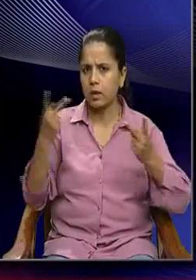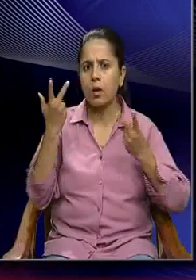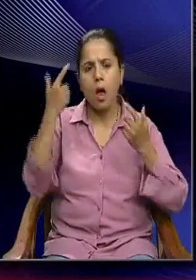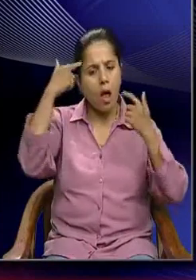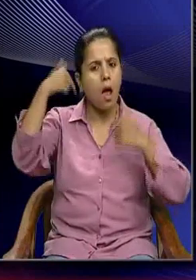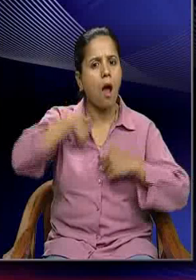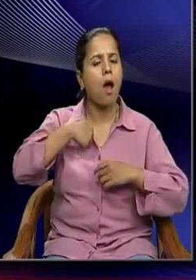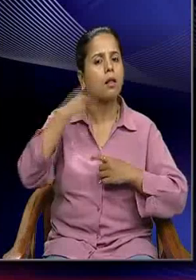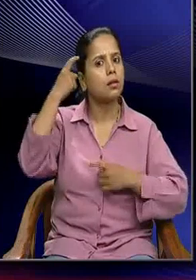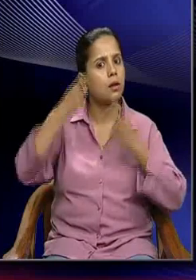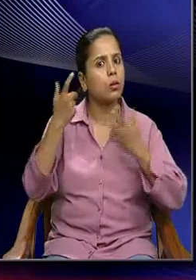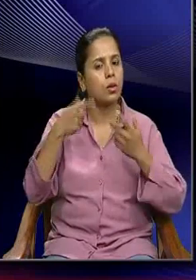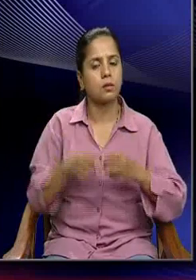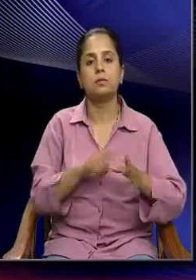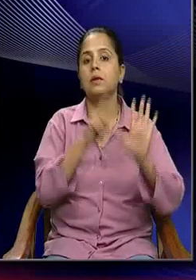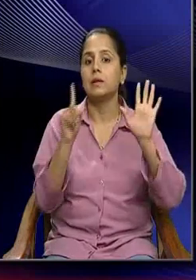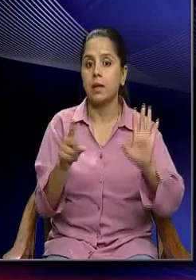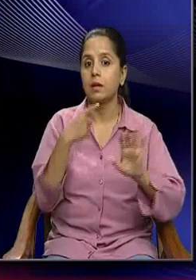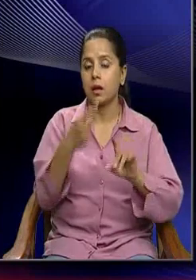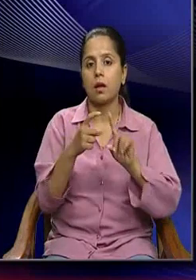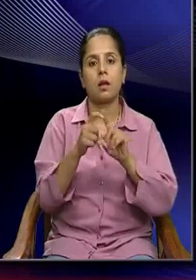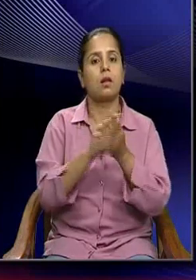sixth is Dharana,